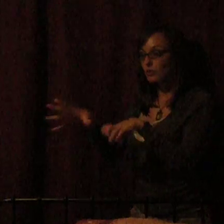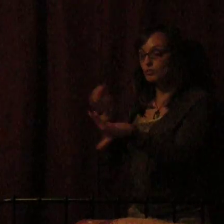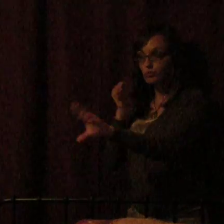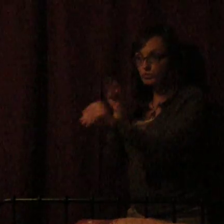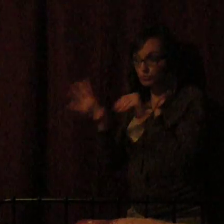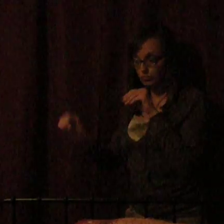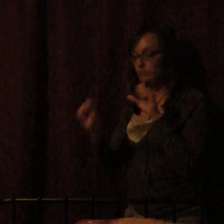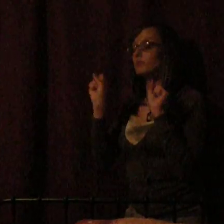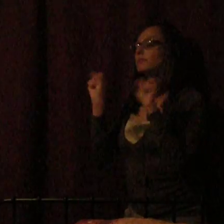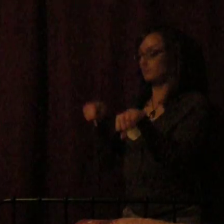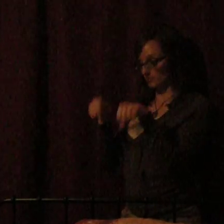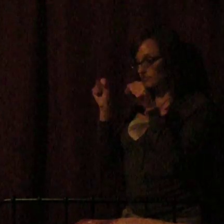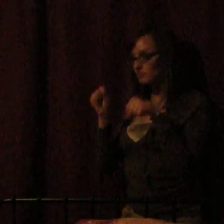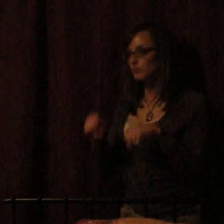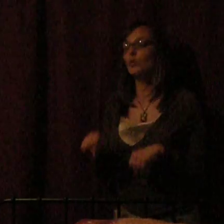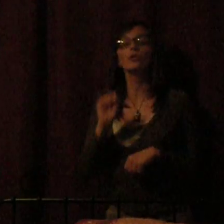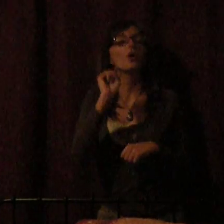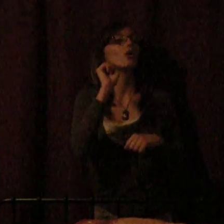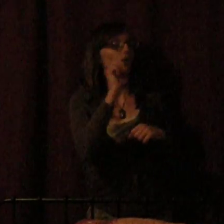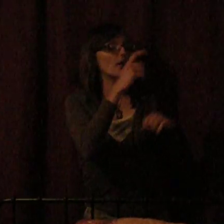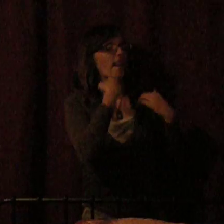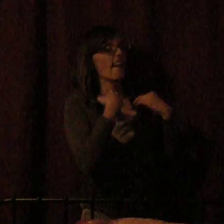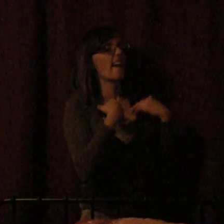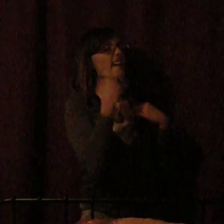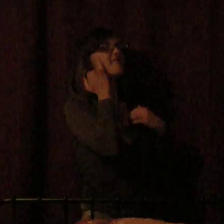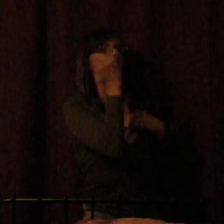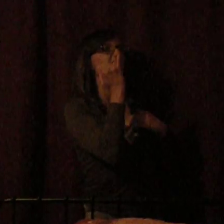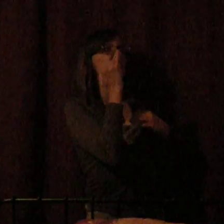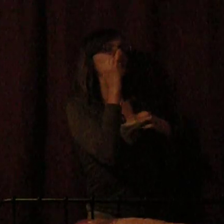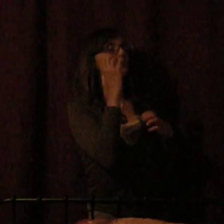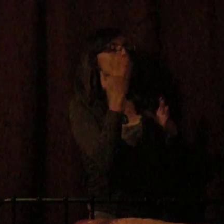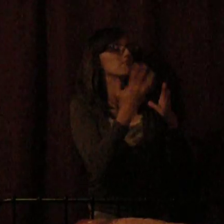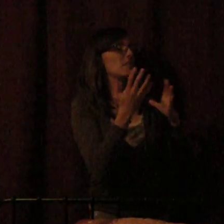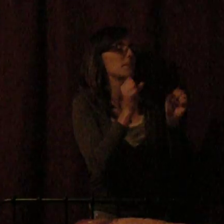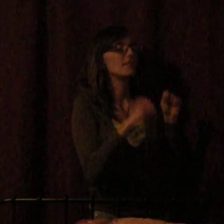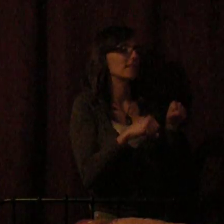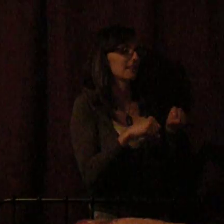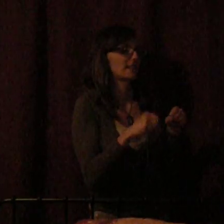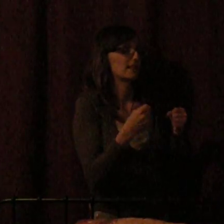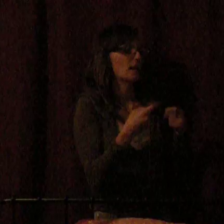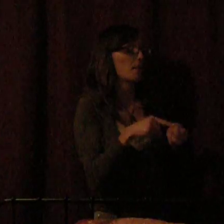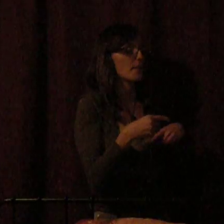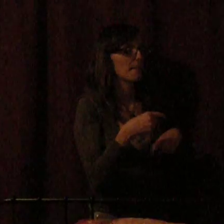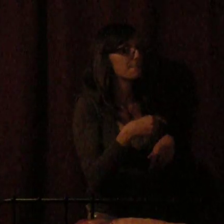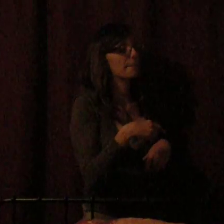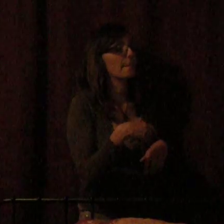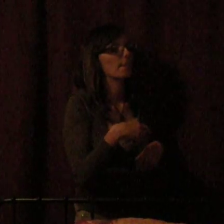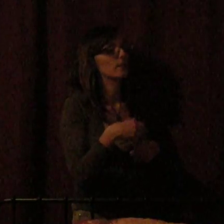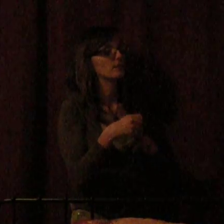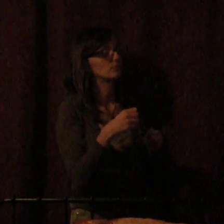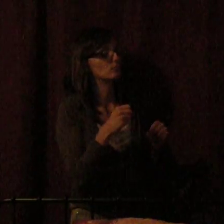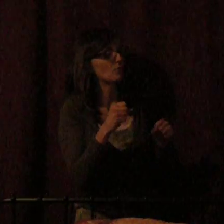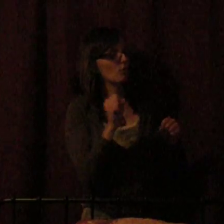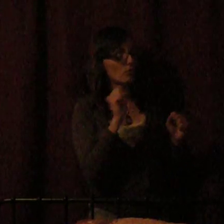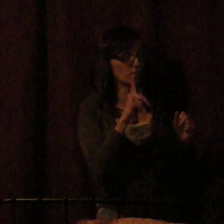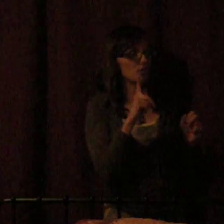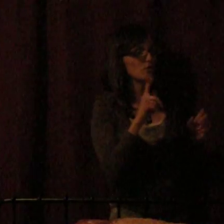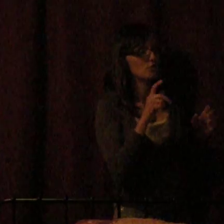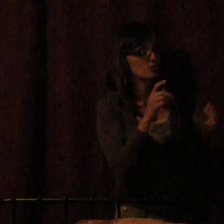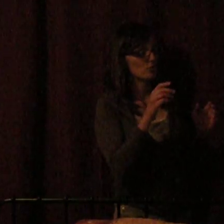I got an experiment for you. Tell me if this is possible. Let's say that you can disperse your